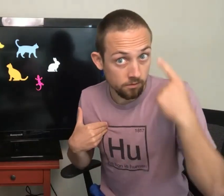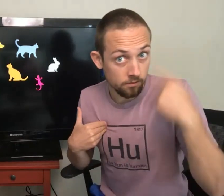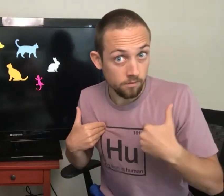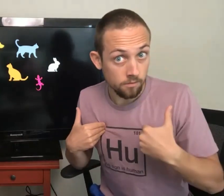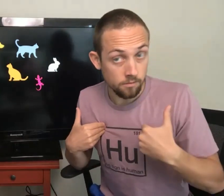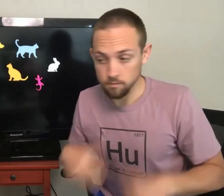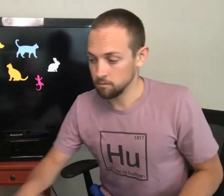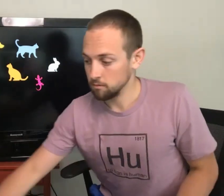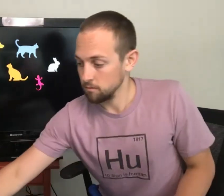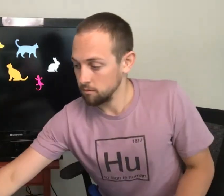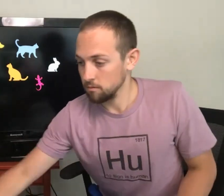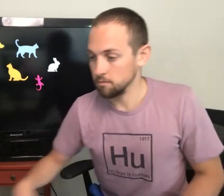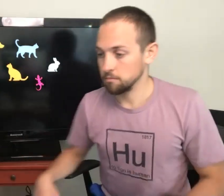Do you have any pets?